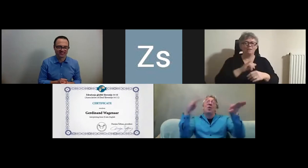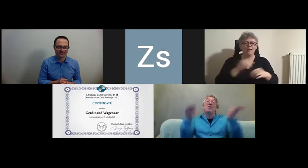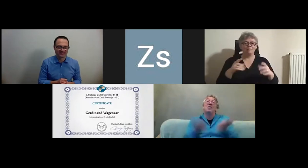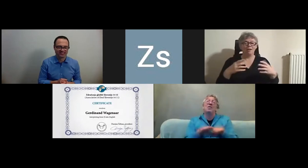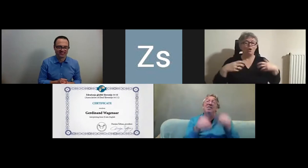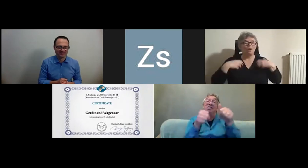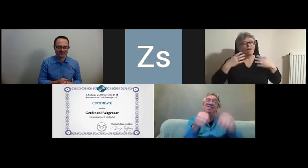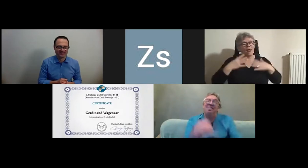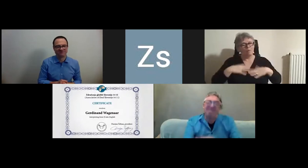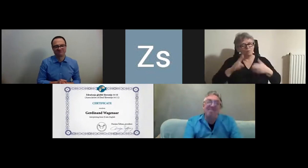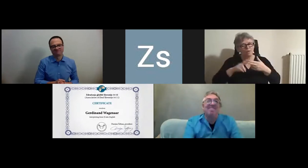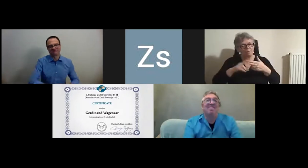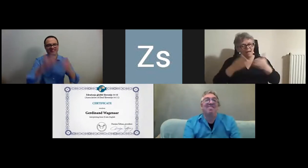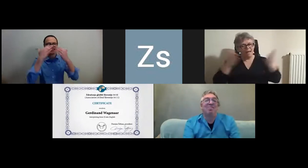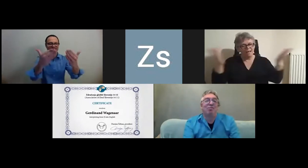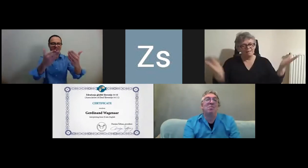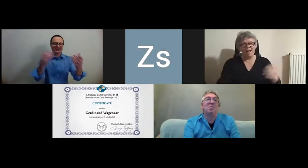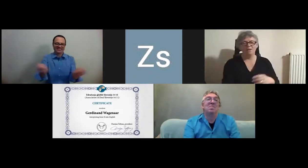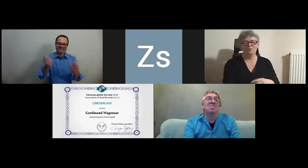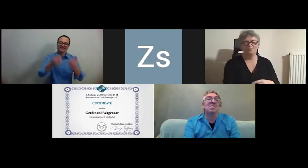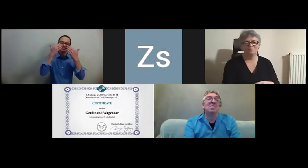see you next year. Have a Merry Christmas.